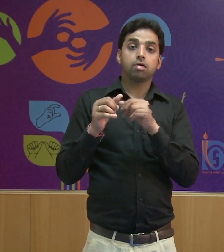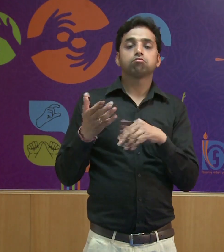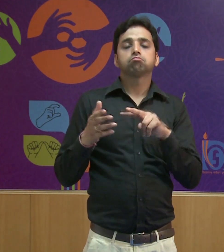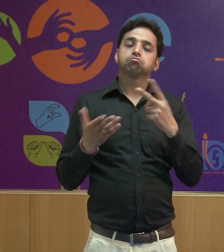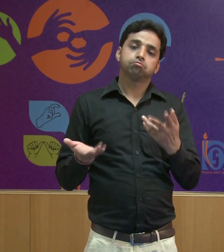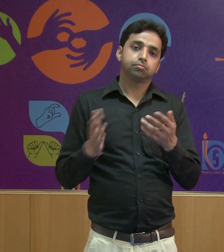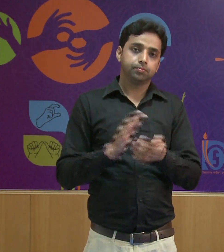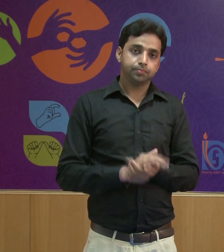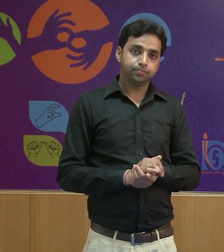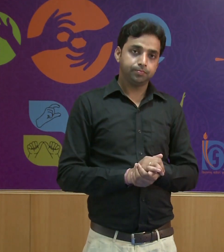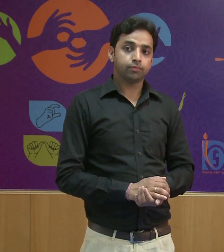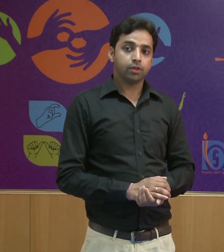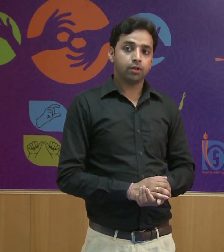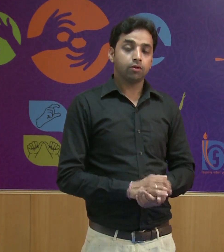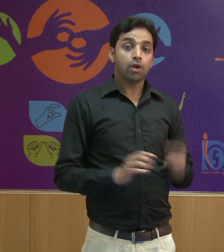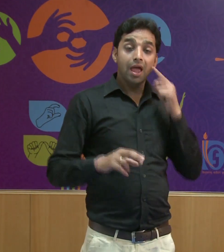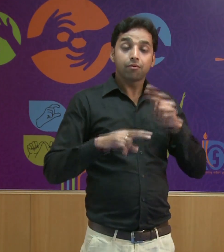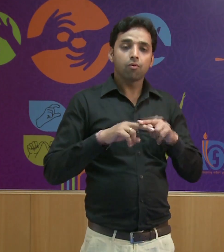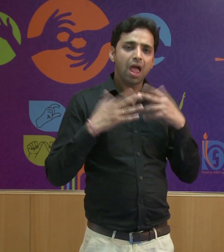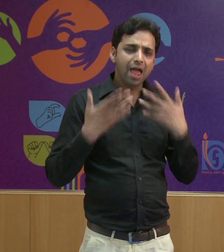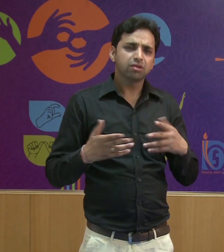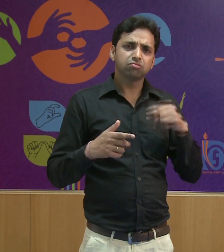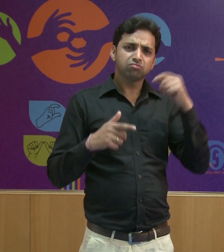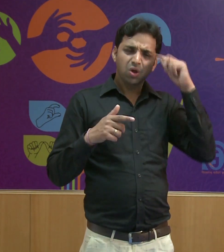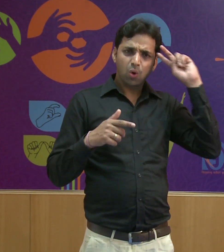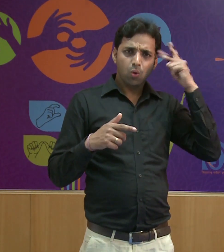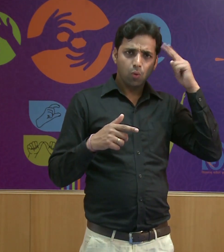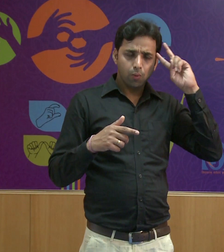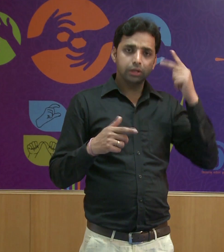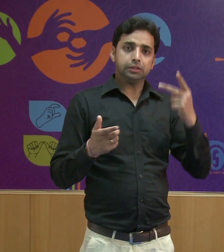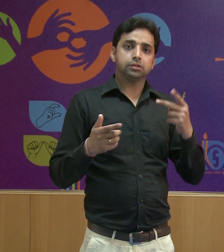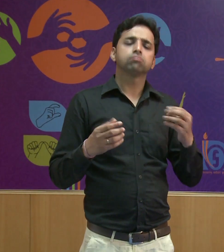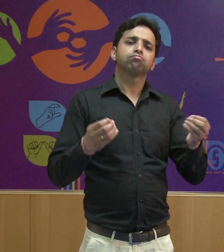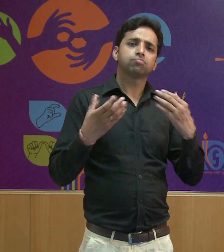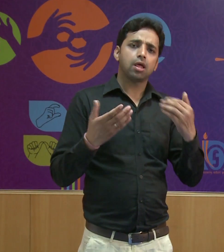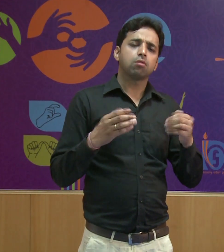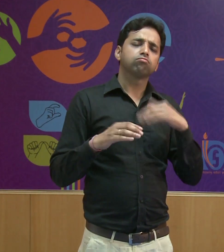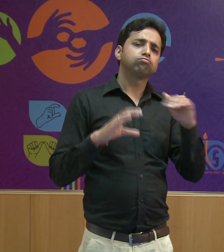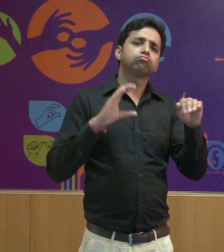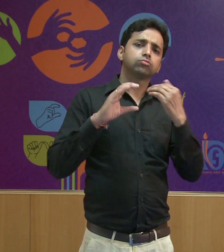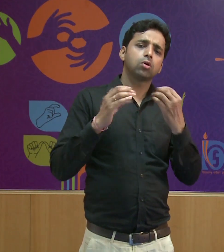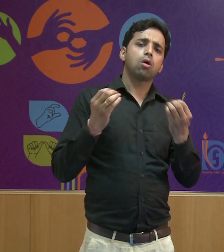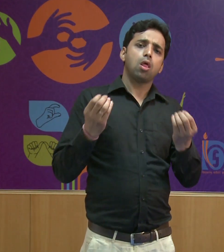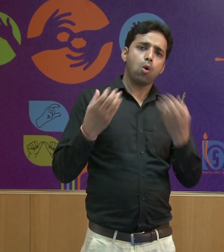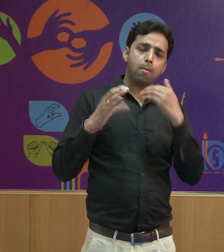etc. If you have any queries, then you can always mail us